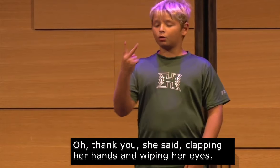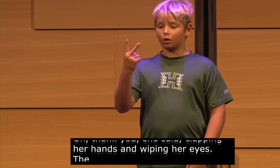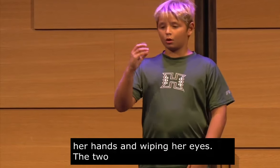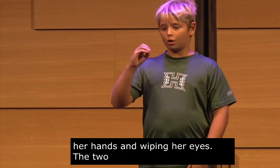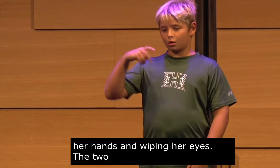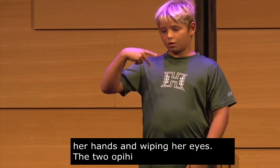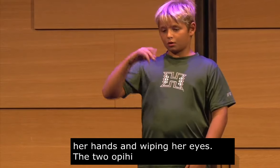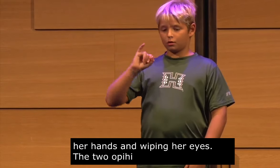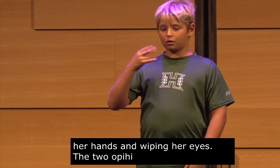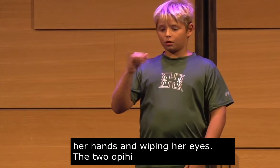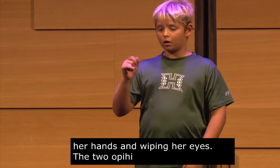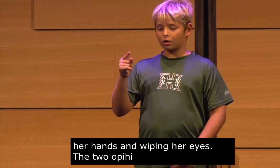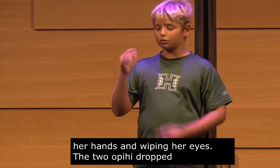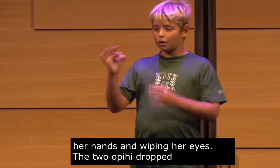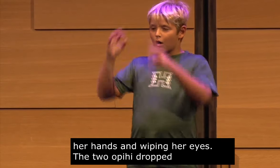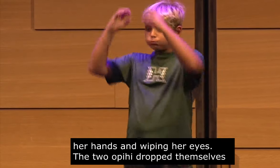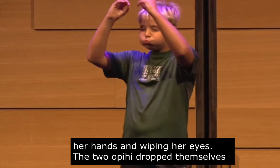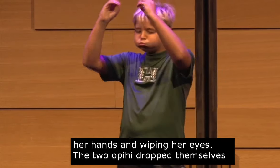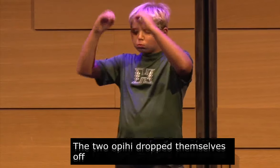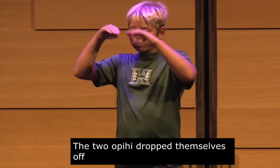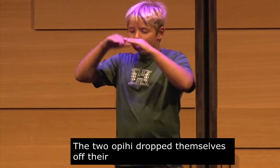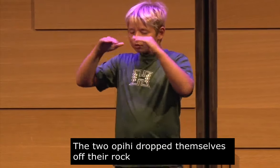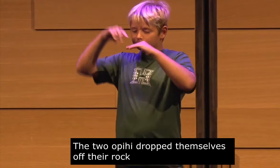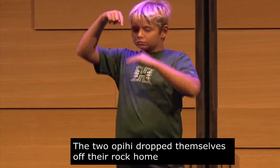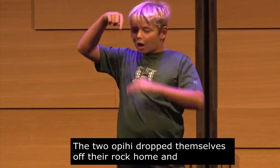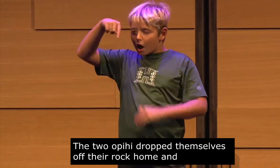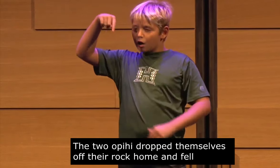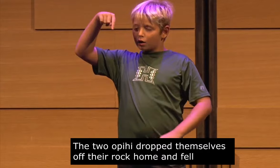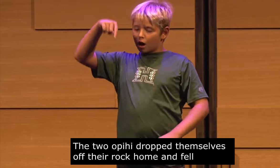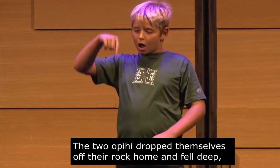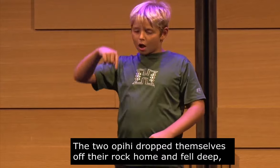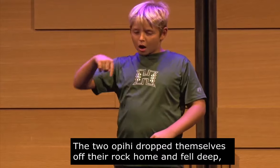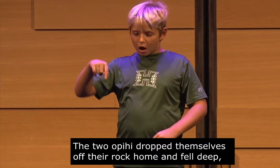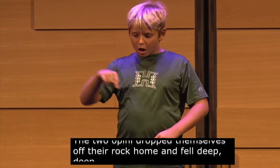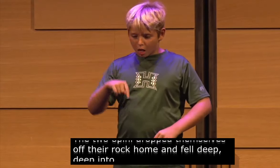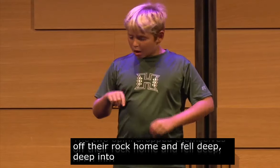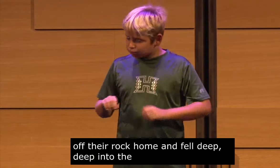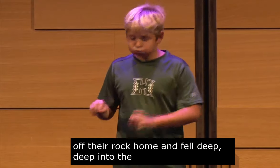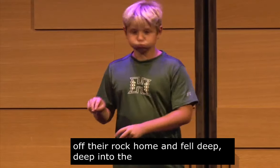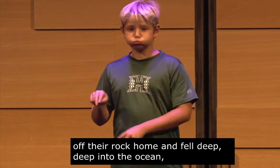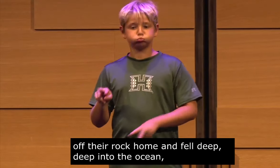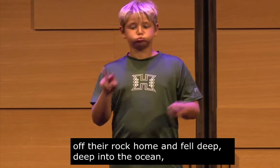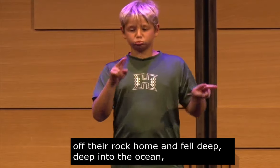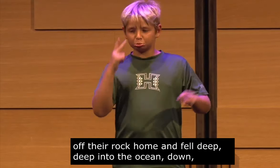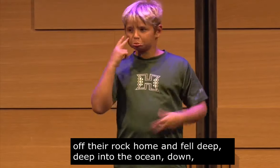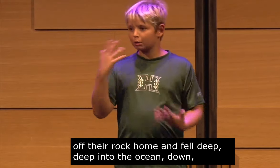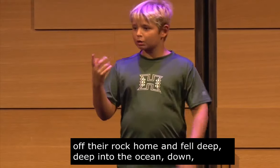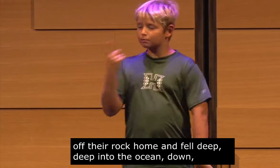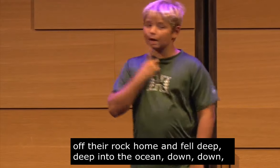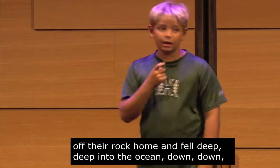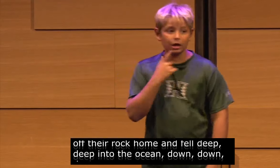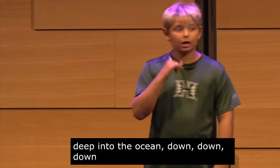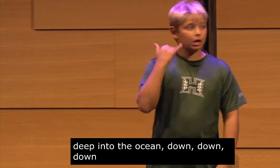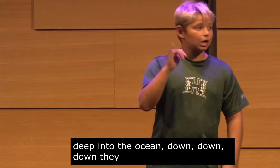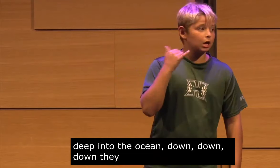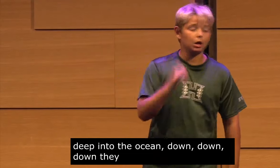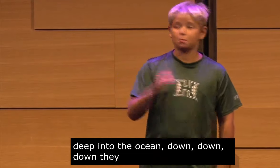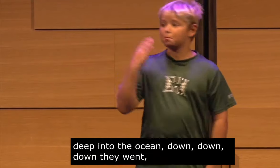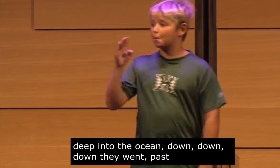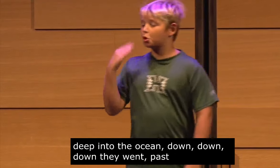The two Opahai dropped themselves off their rock home and fell deep, deep into the ocean. Down, down, down they went,